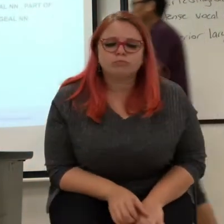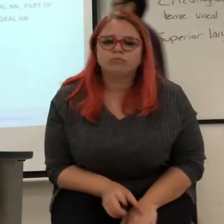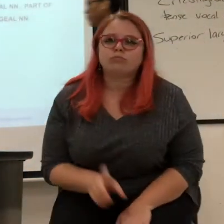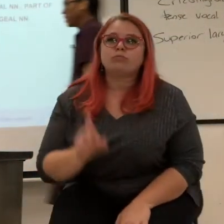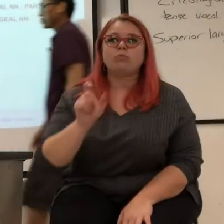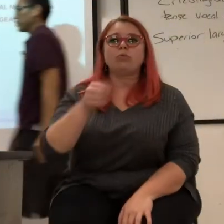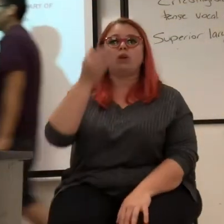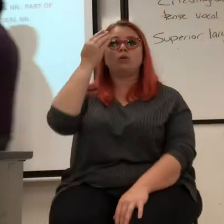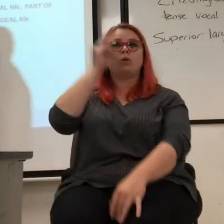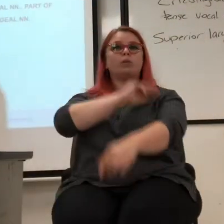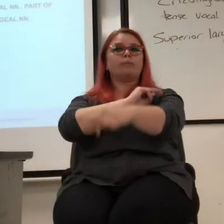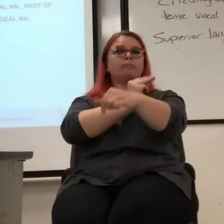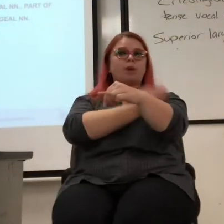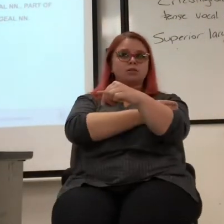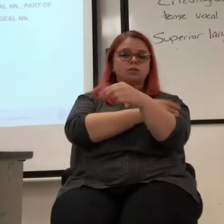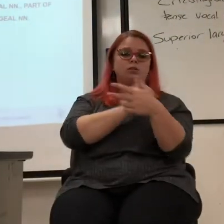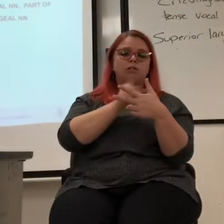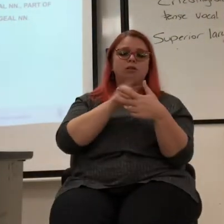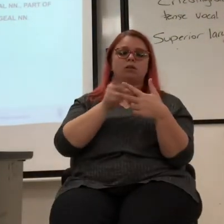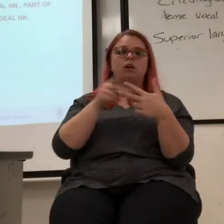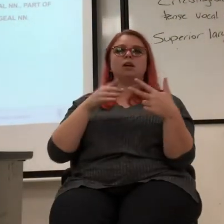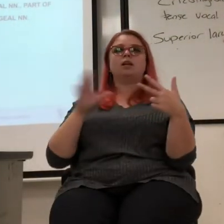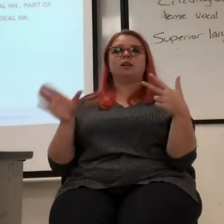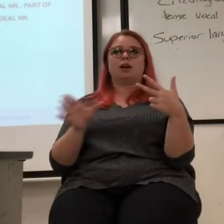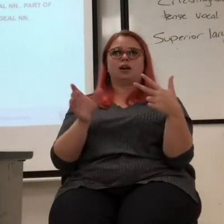Action and innovation.